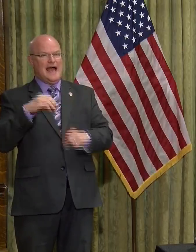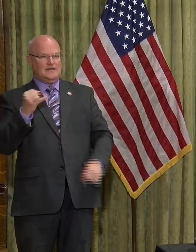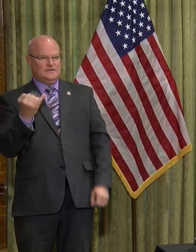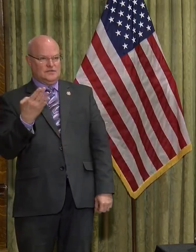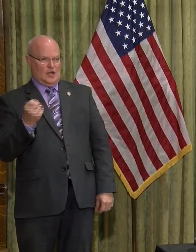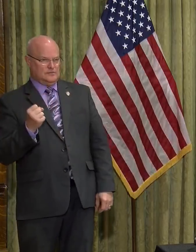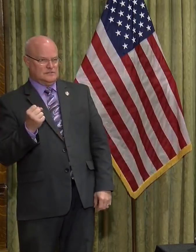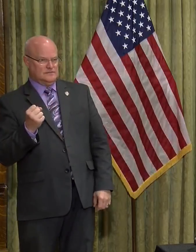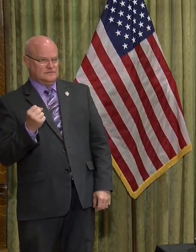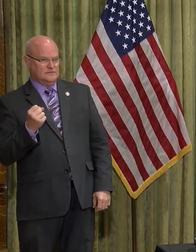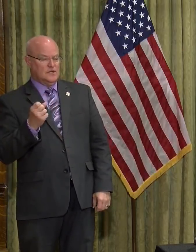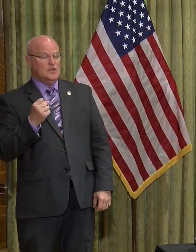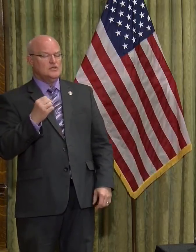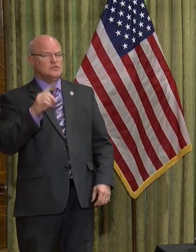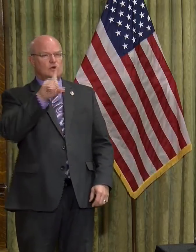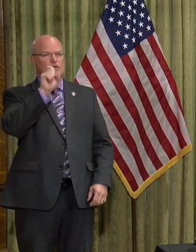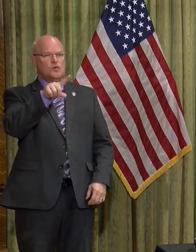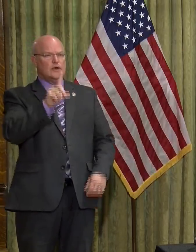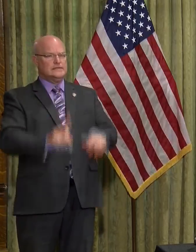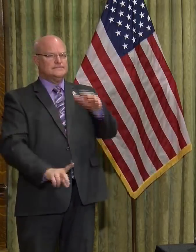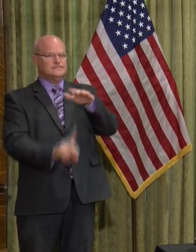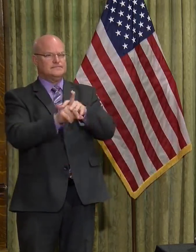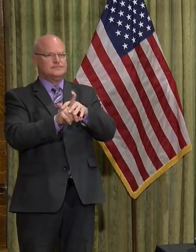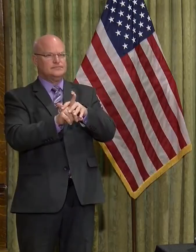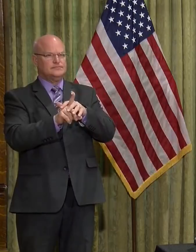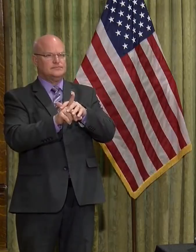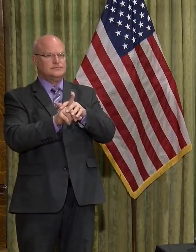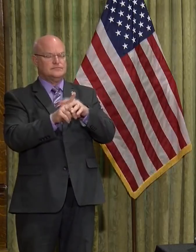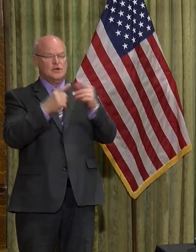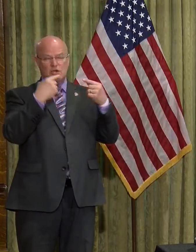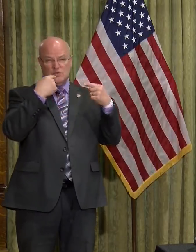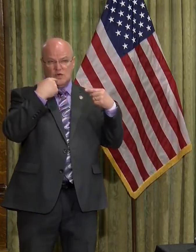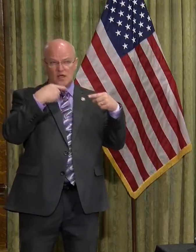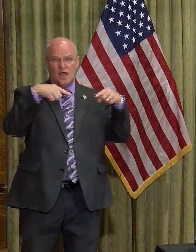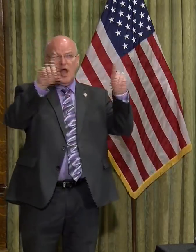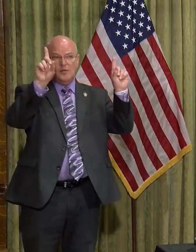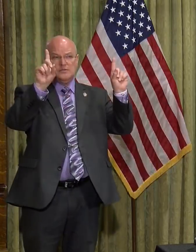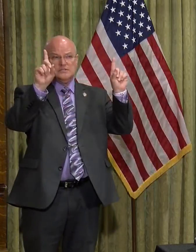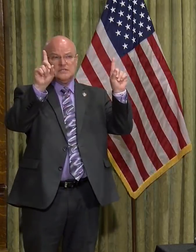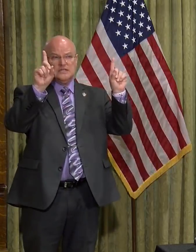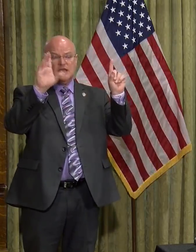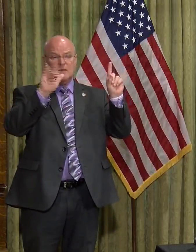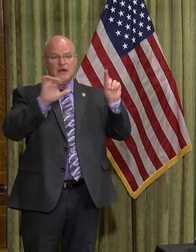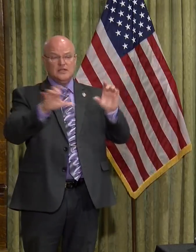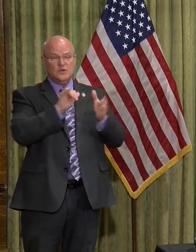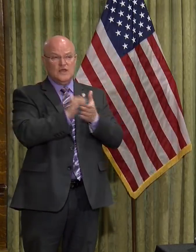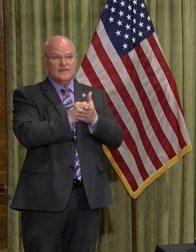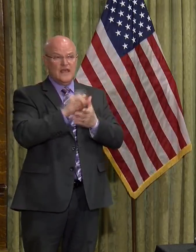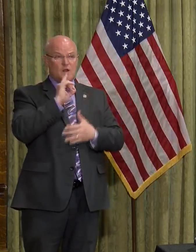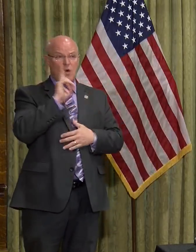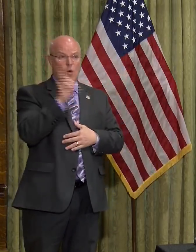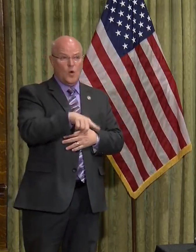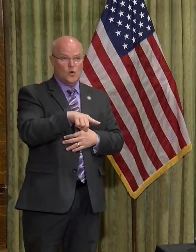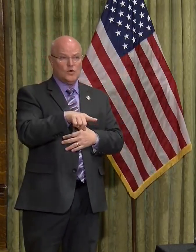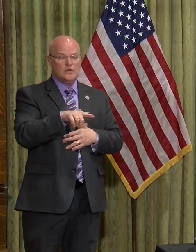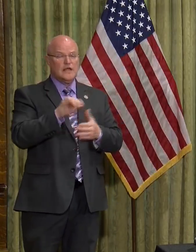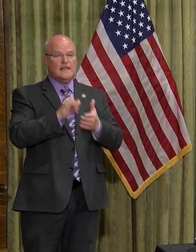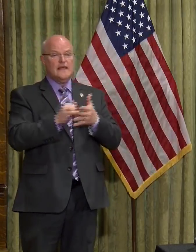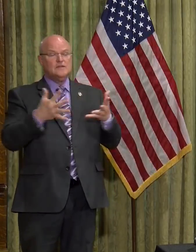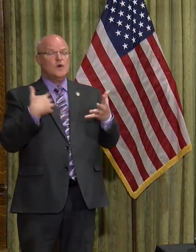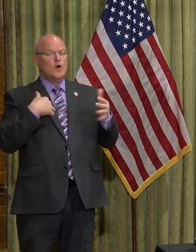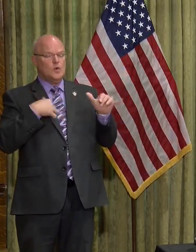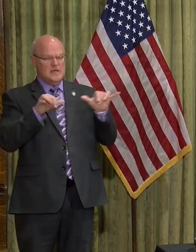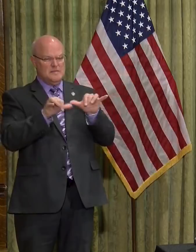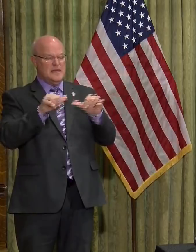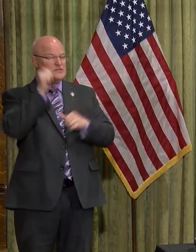jobs. And so the question is, are you accomplishing anything by doing that order? And that's what we